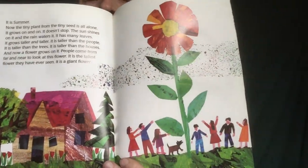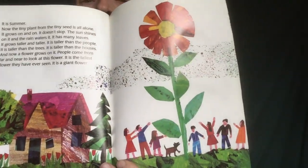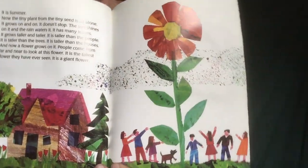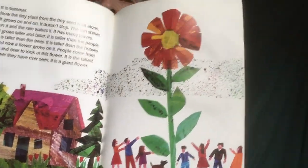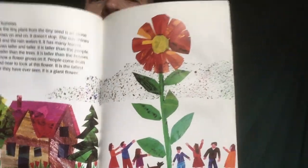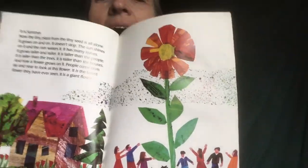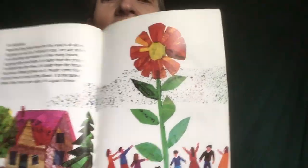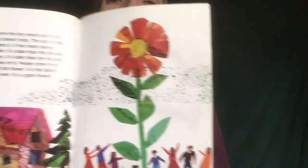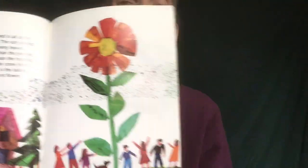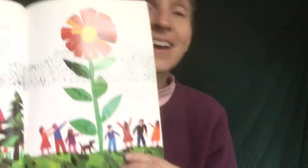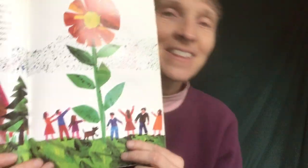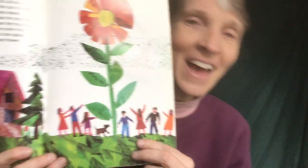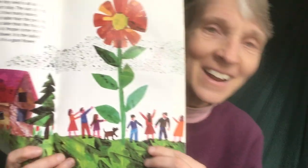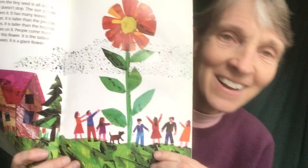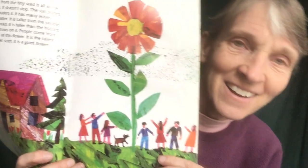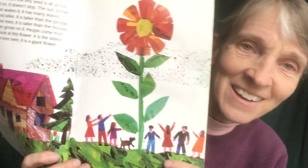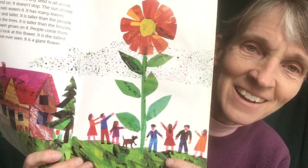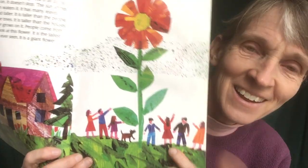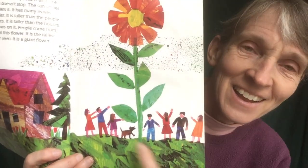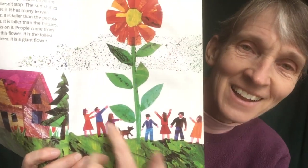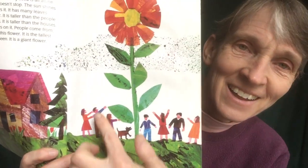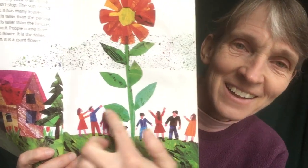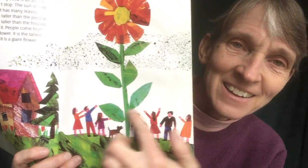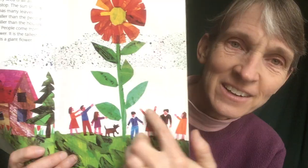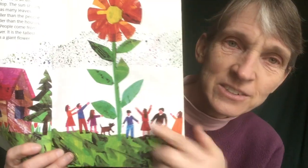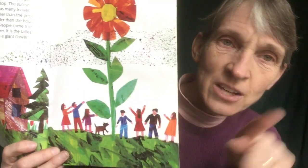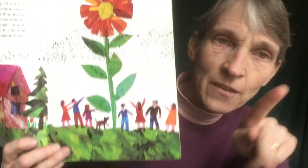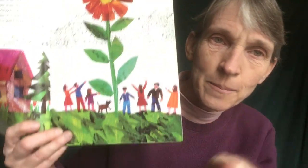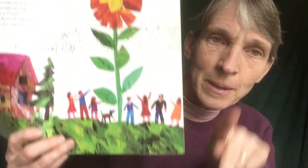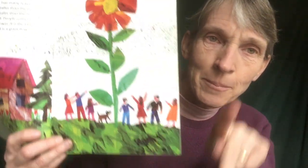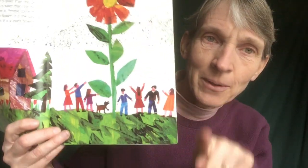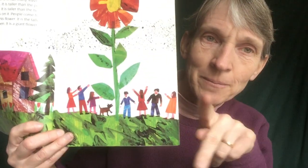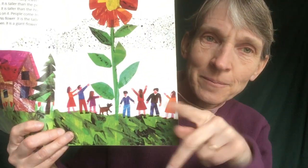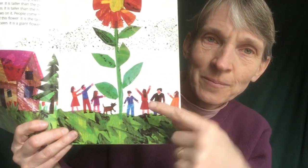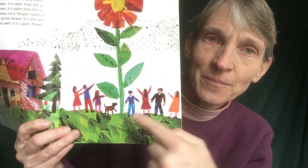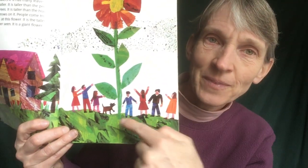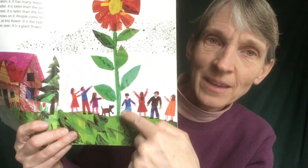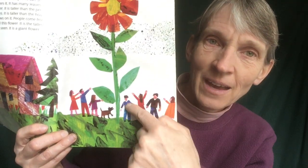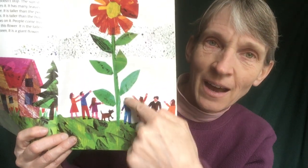Whoa! Look at that. Here's all the people.